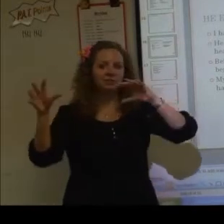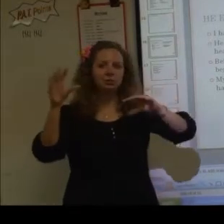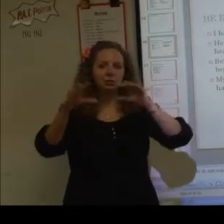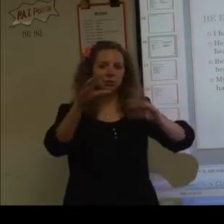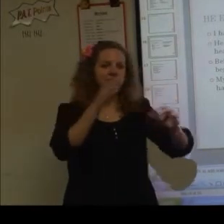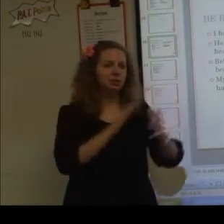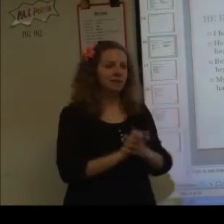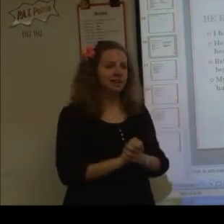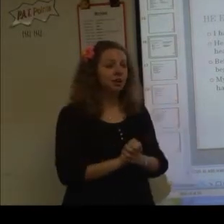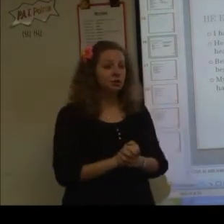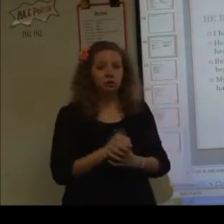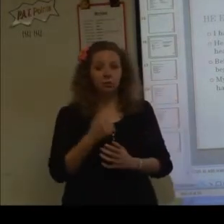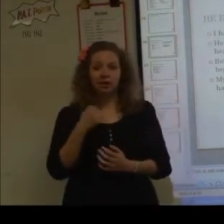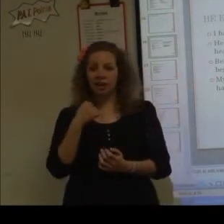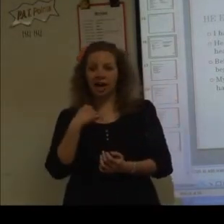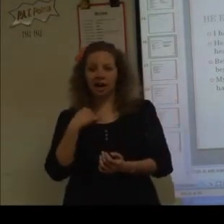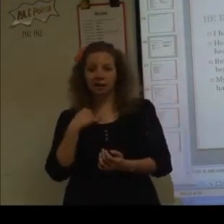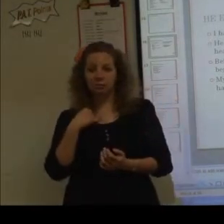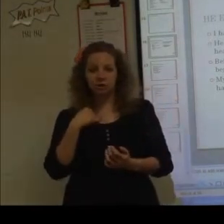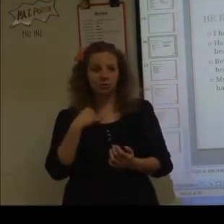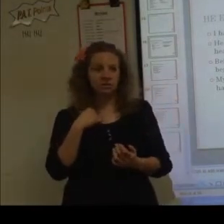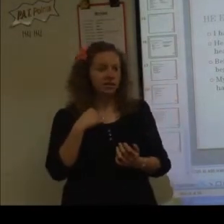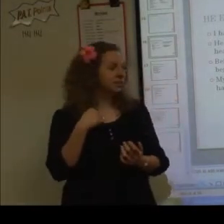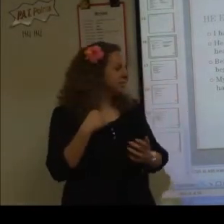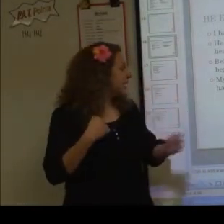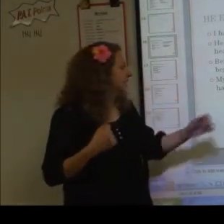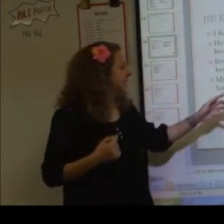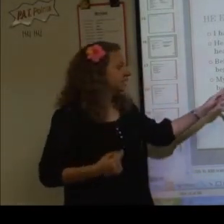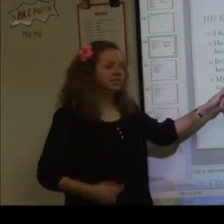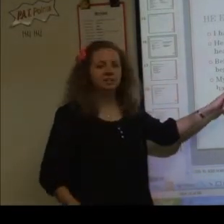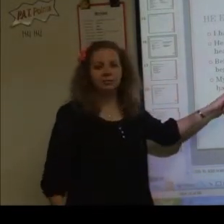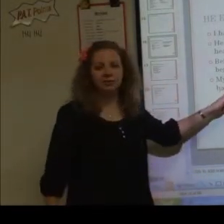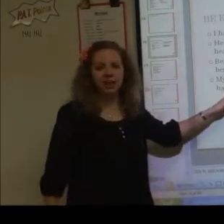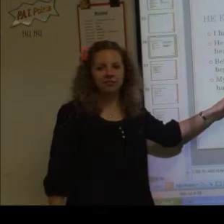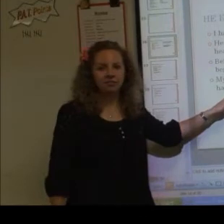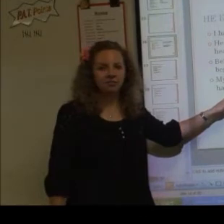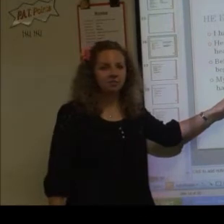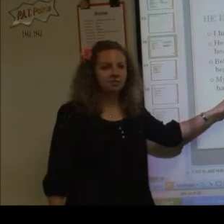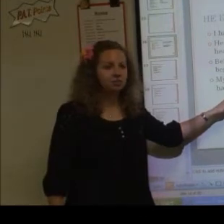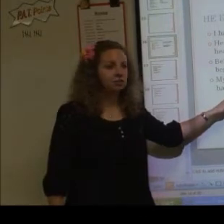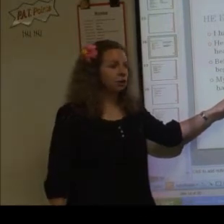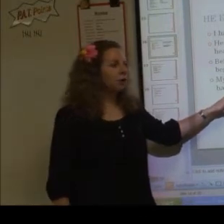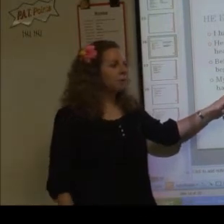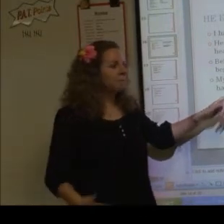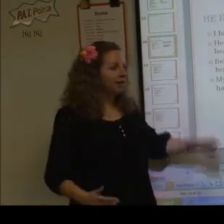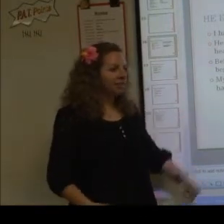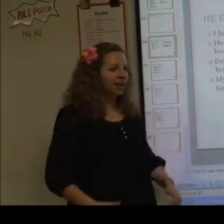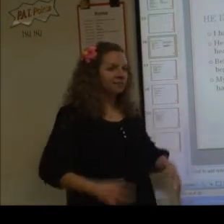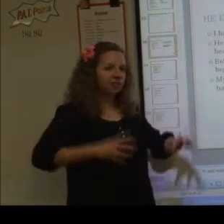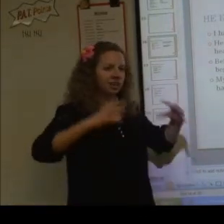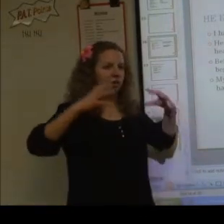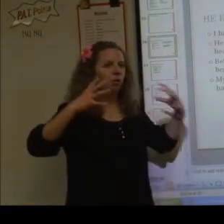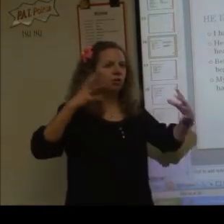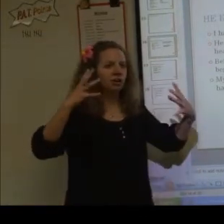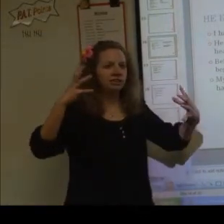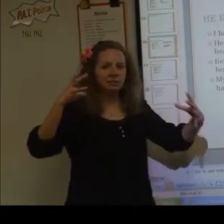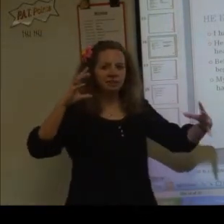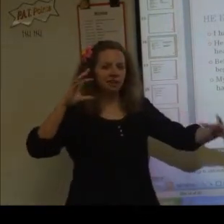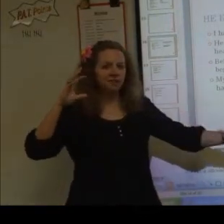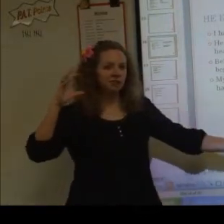individual choice that you make. So the way that I would choose to sign this, I like signing the word life. So my life, like the whole concept of